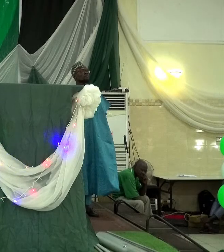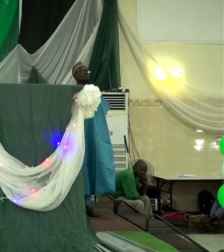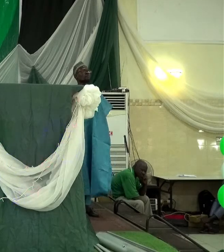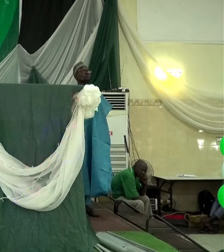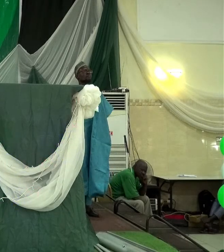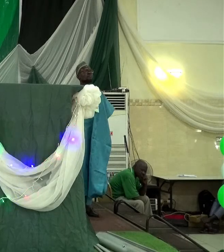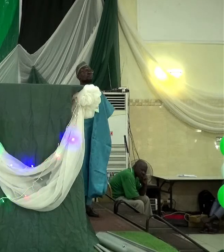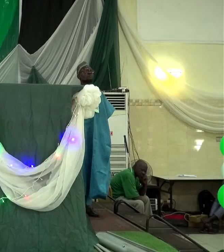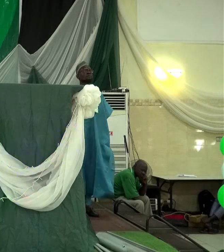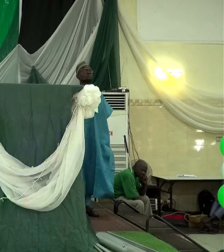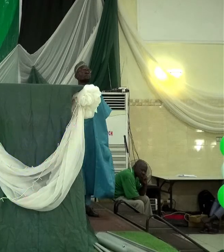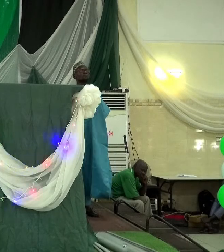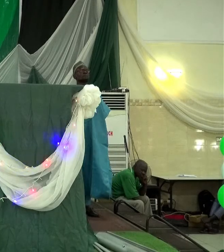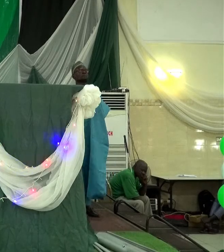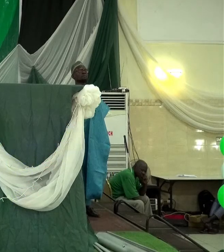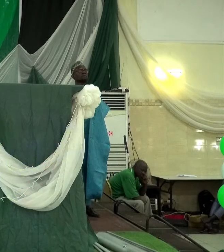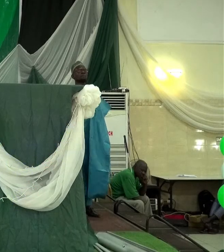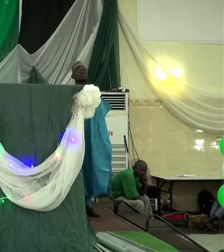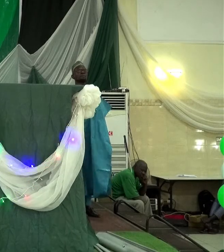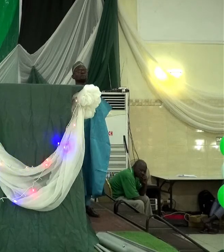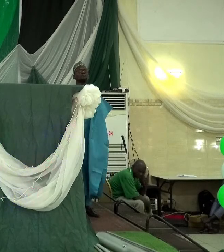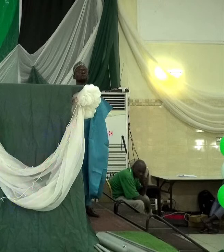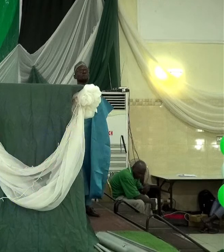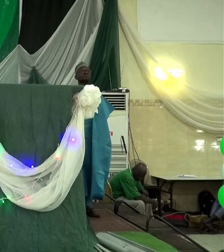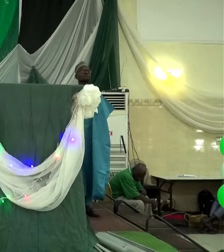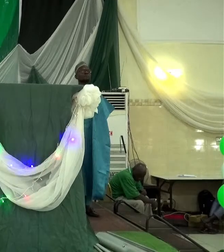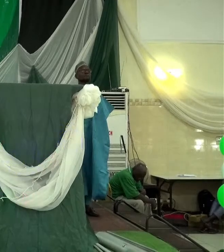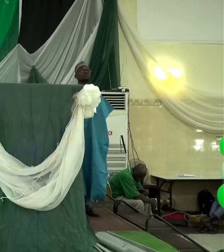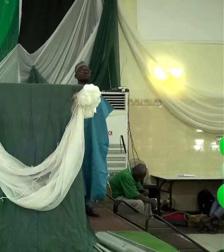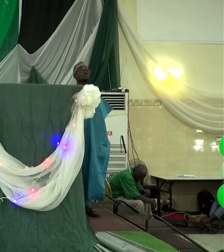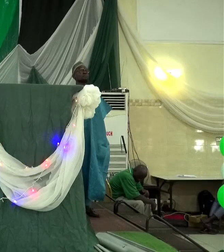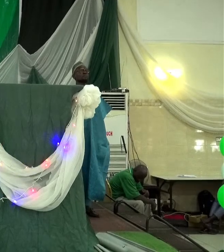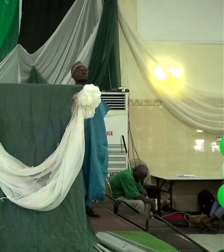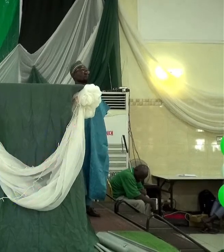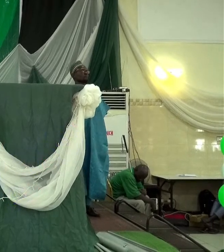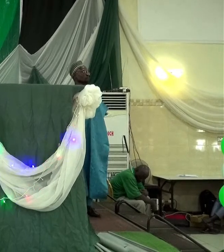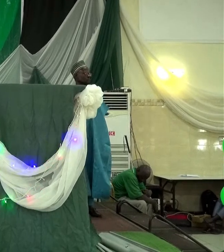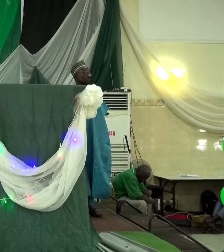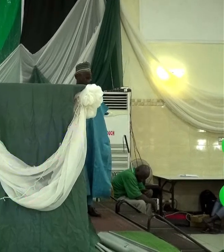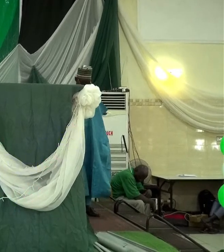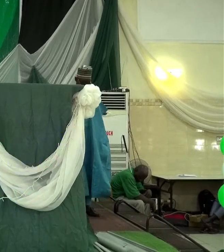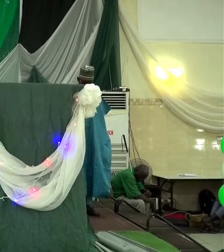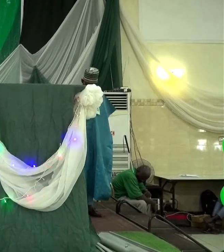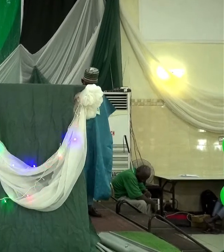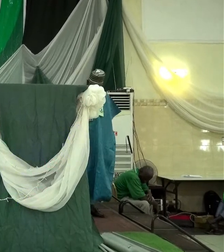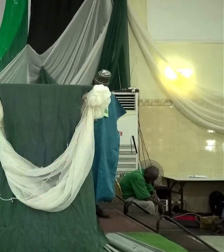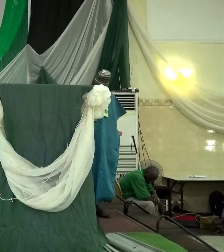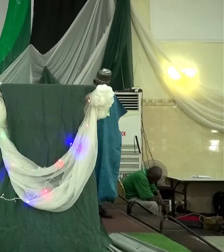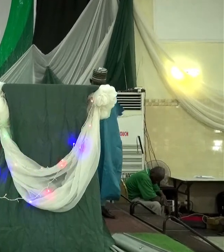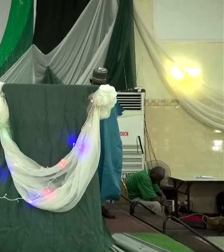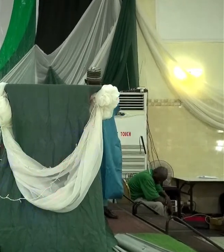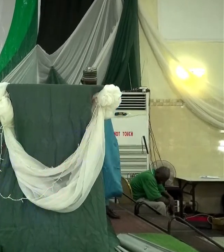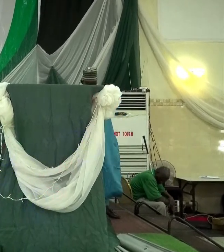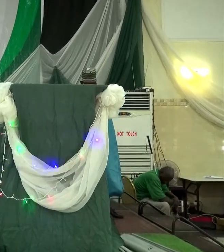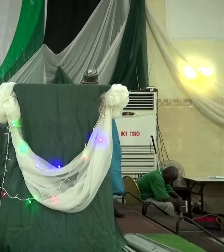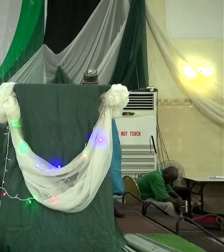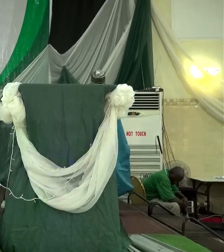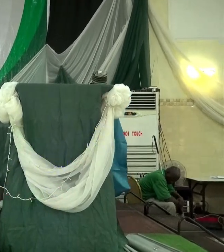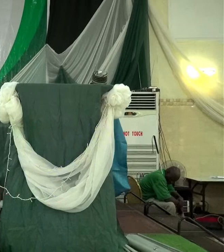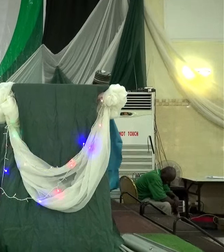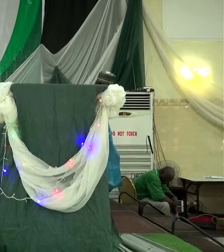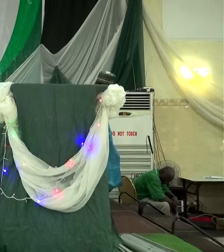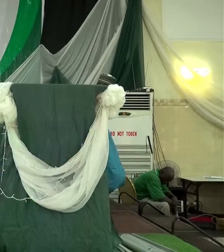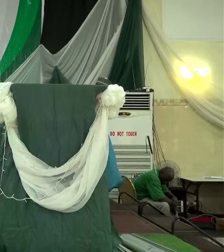intansurullah yansuruku ipinle Oyo eje ka fikun lukun lori ifese rile idagbasoke ati aluyo orilede wa